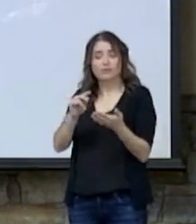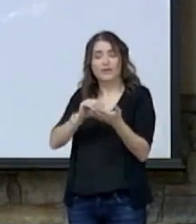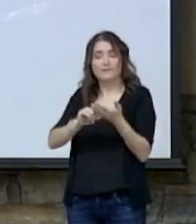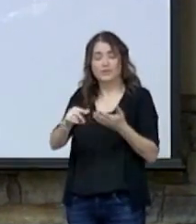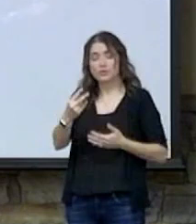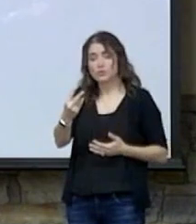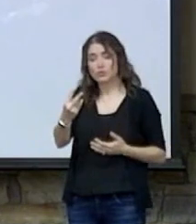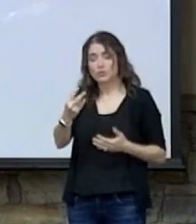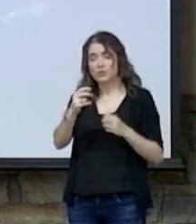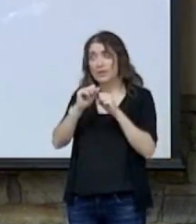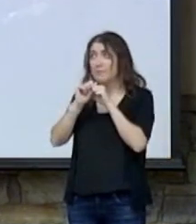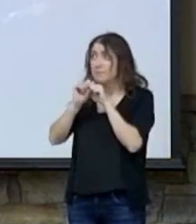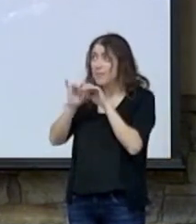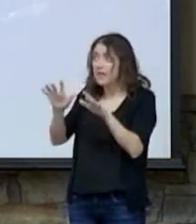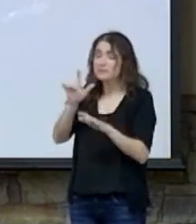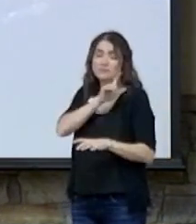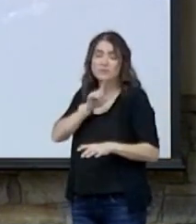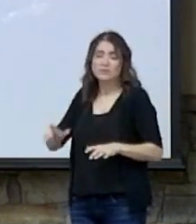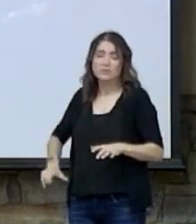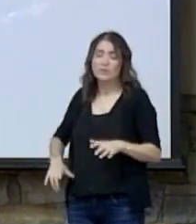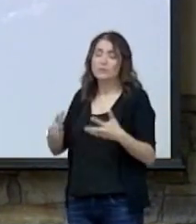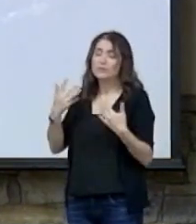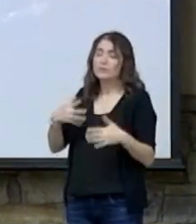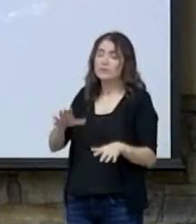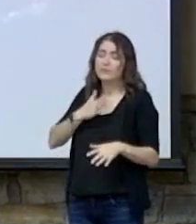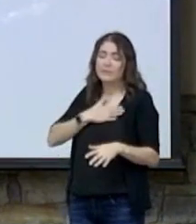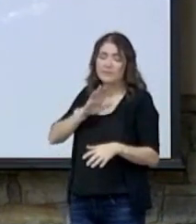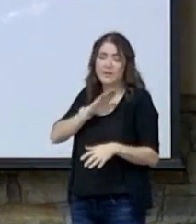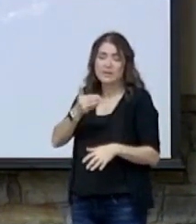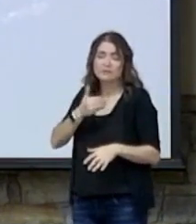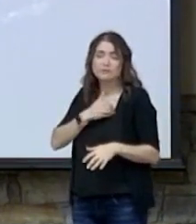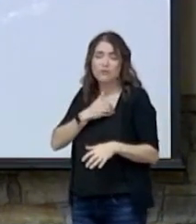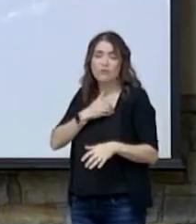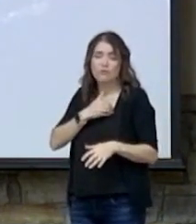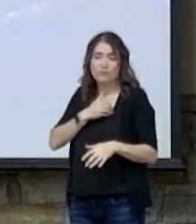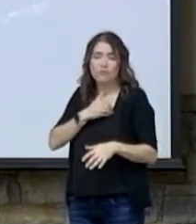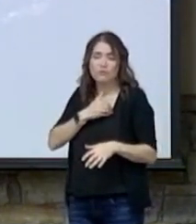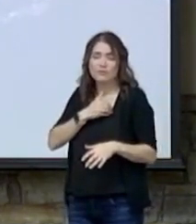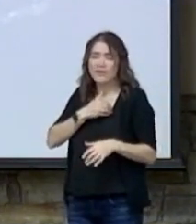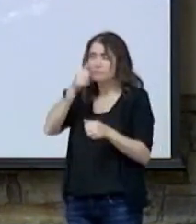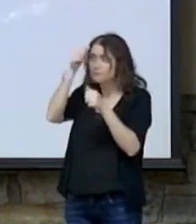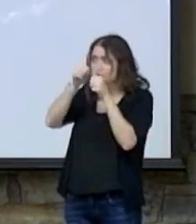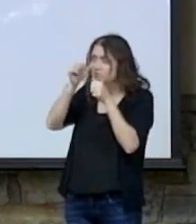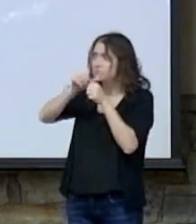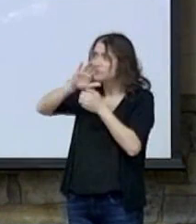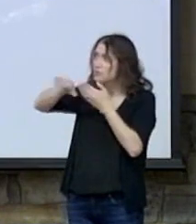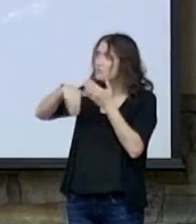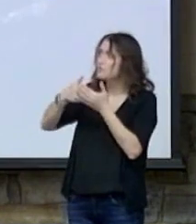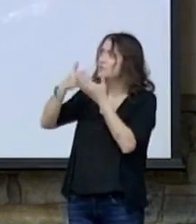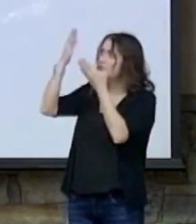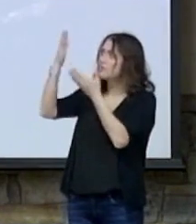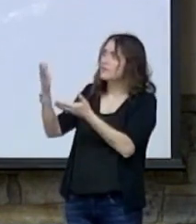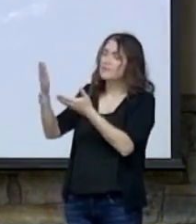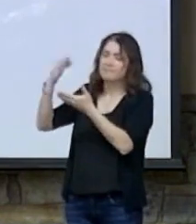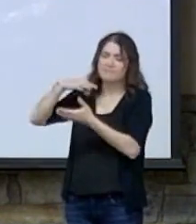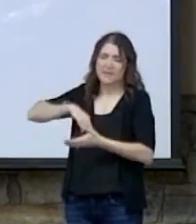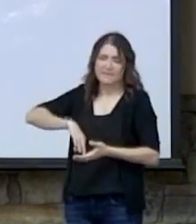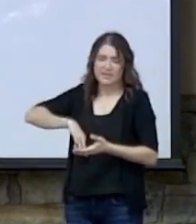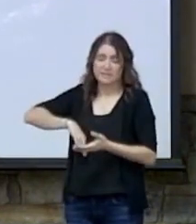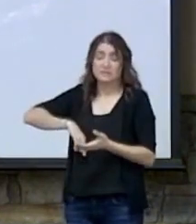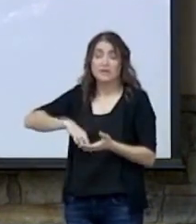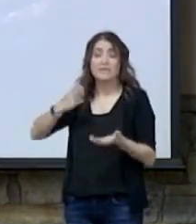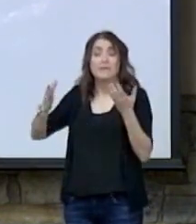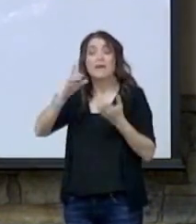the Lord, O my soul, and forget not all His benefits, that maybe David is